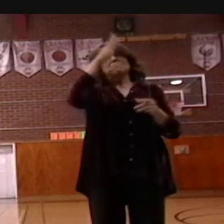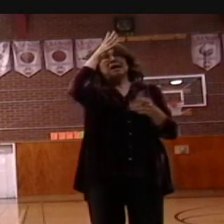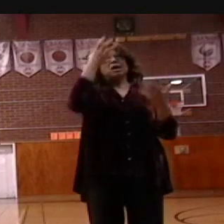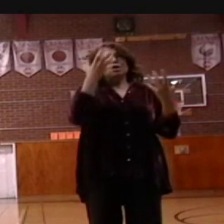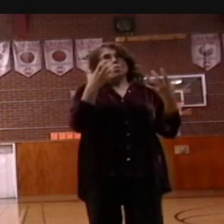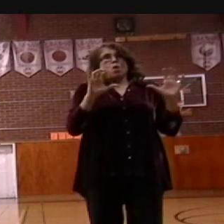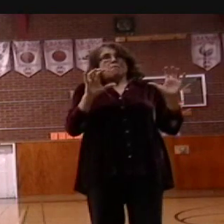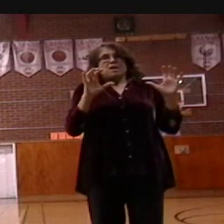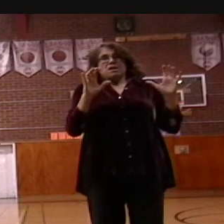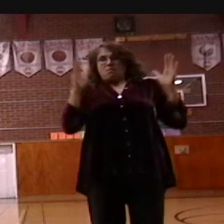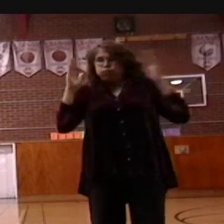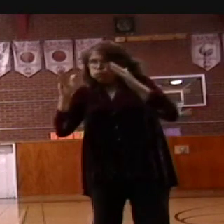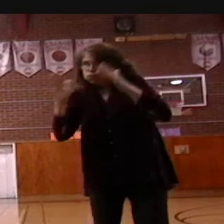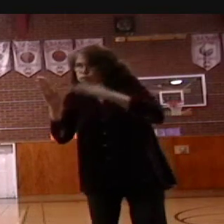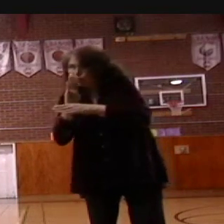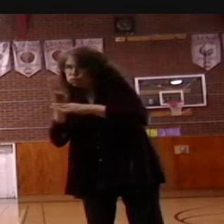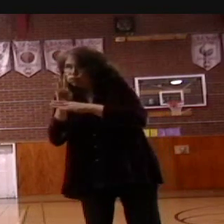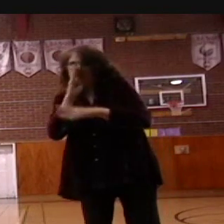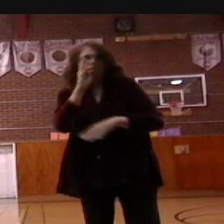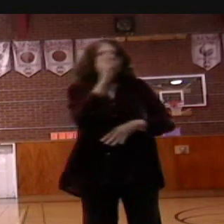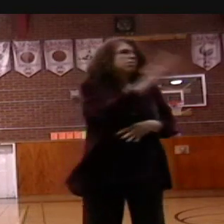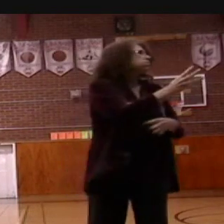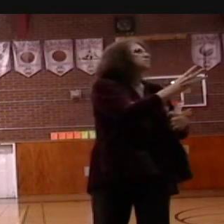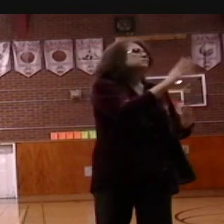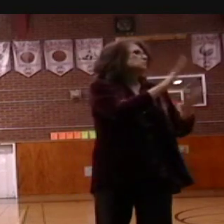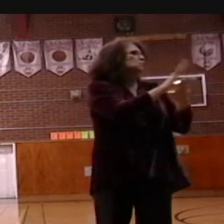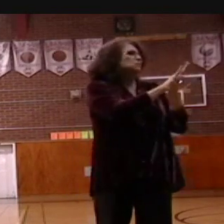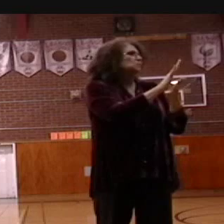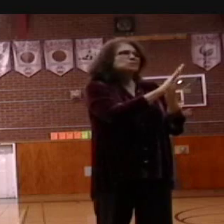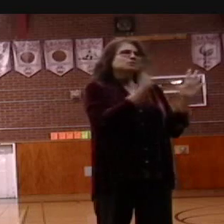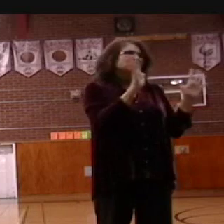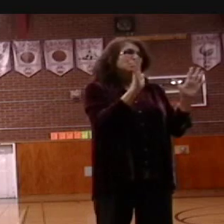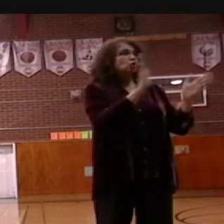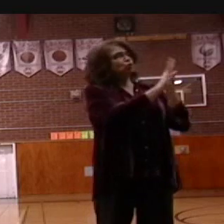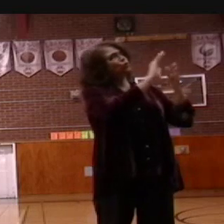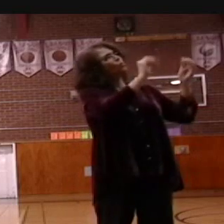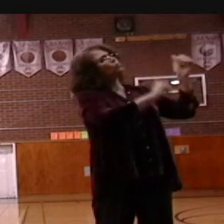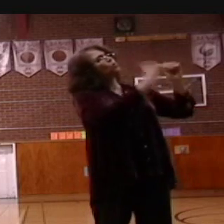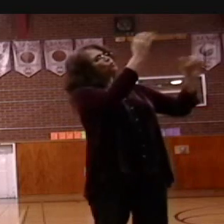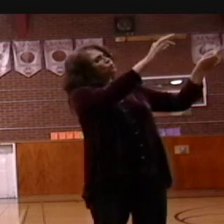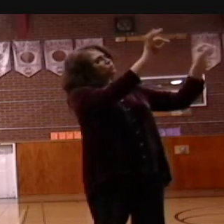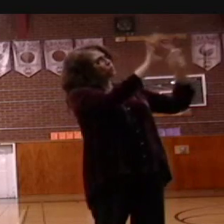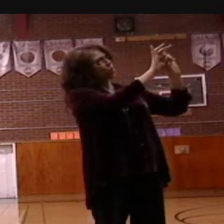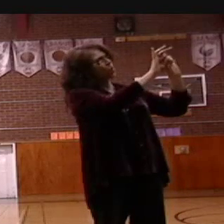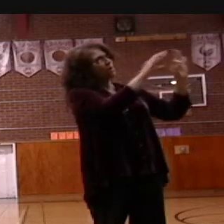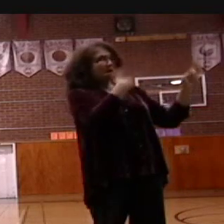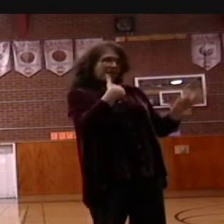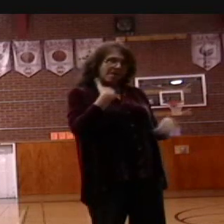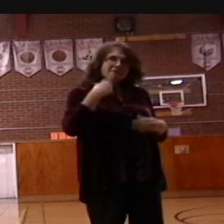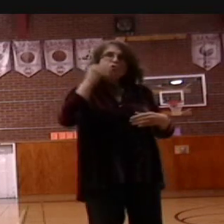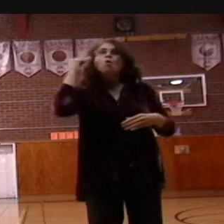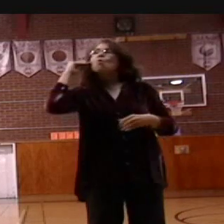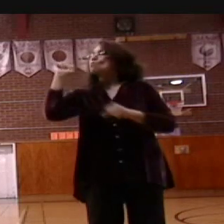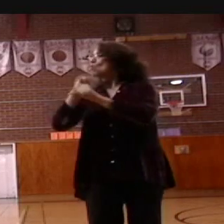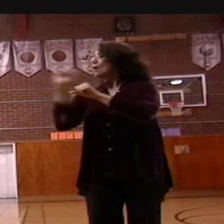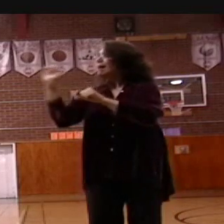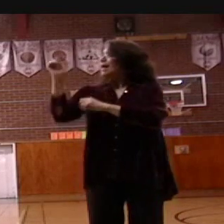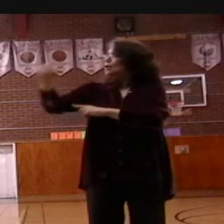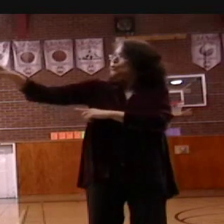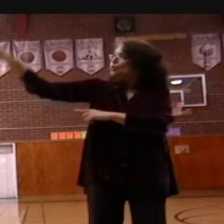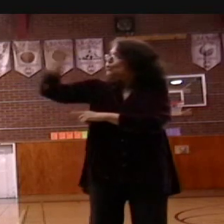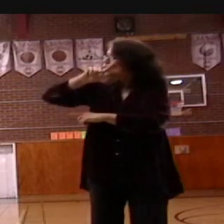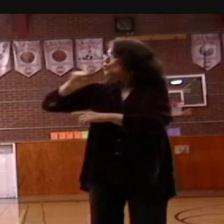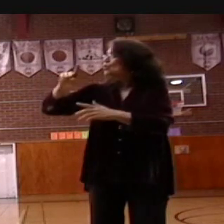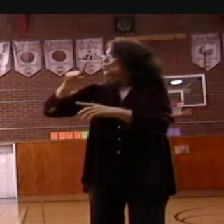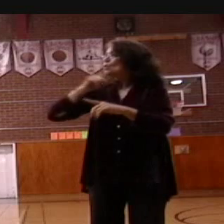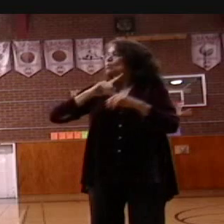School comes first. School I have homework just like you guys, and then I do the business work, but I still have time for playing just like any